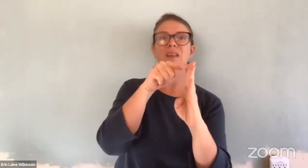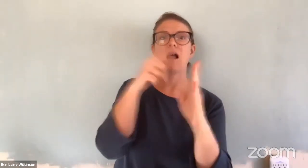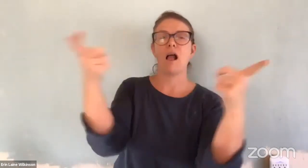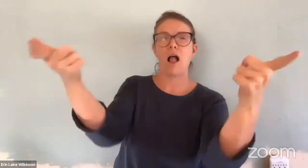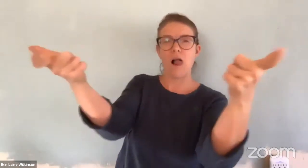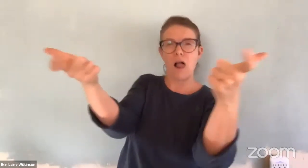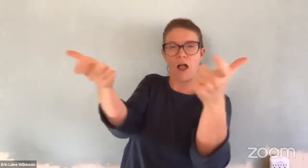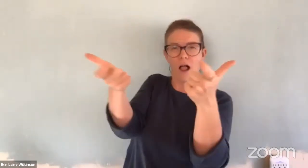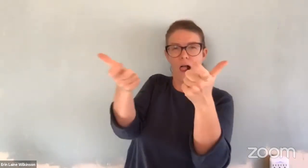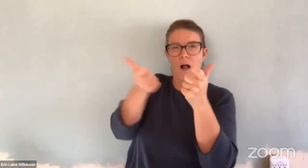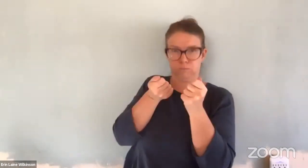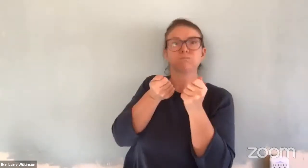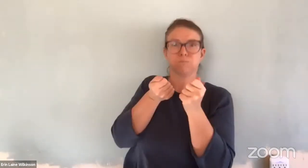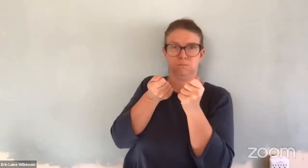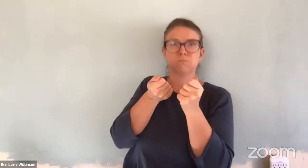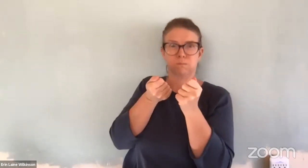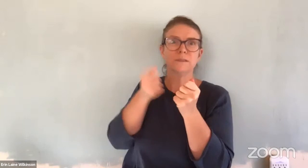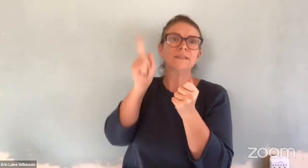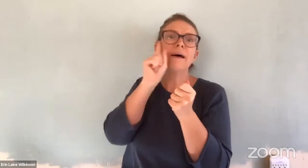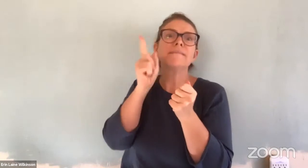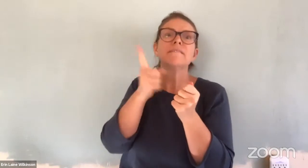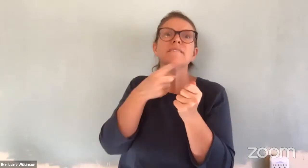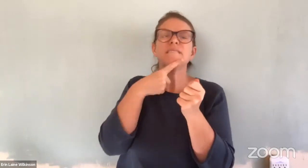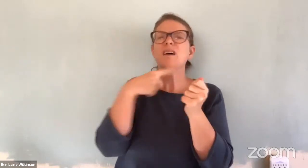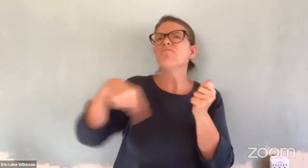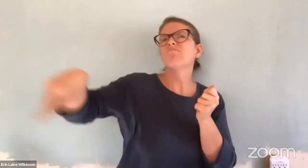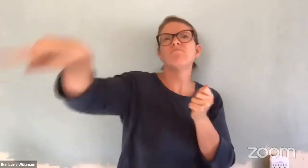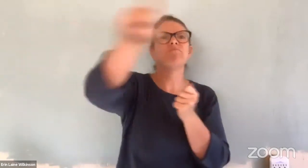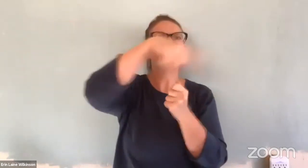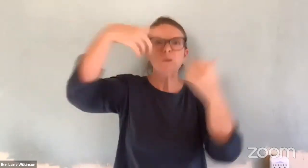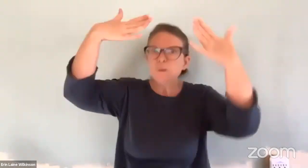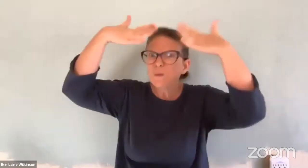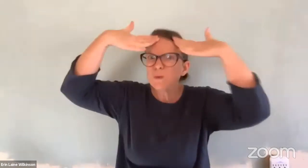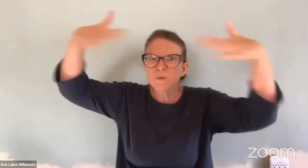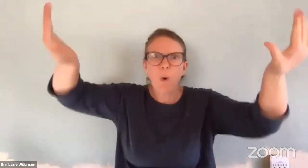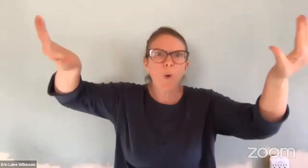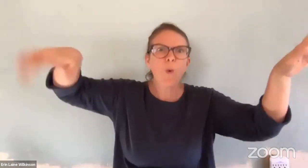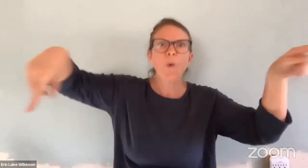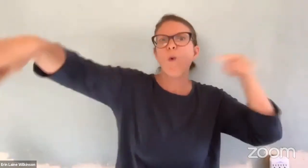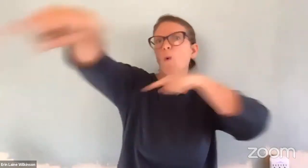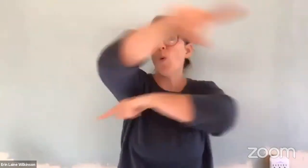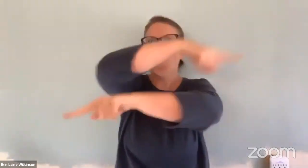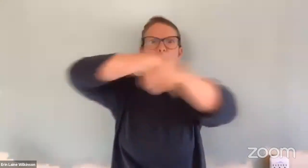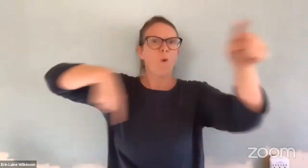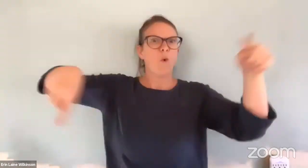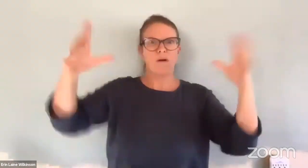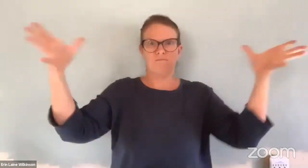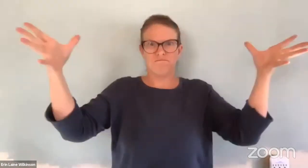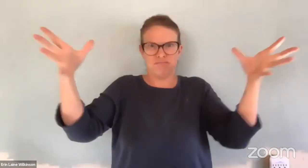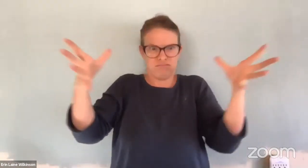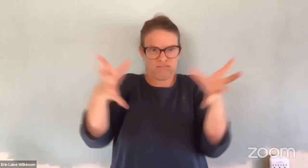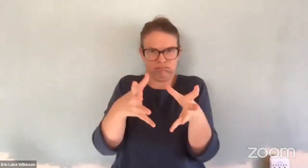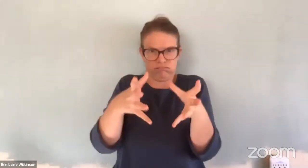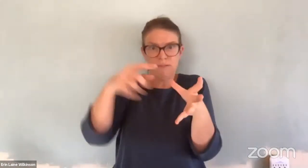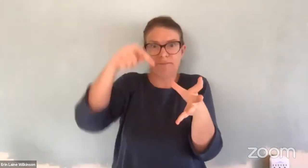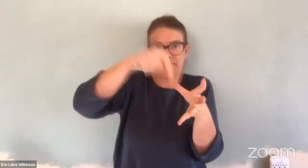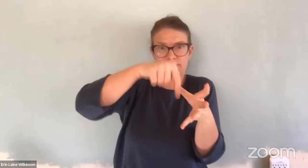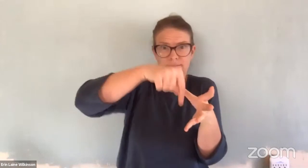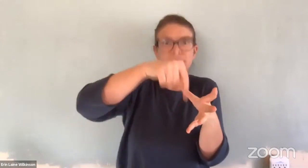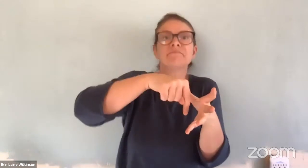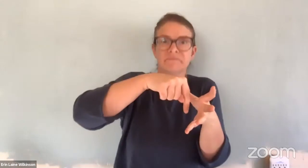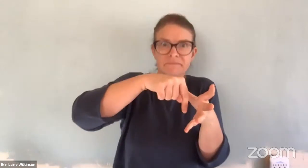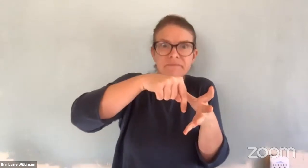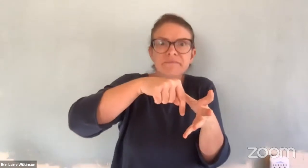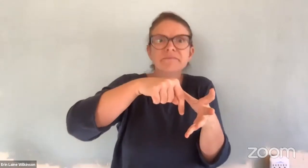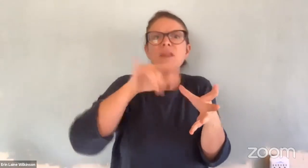isolated and not found within deaf schools. Once deaf schools were established in different countries, deaf people